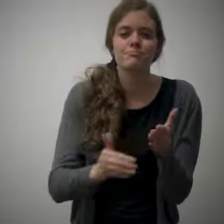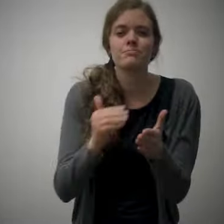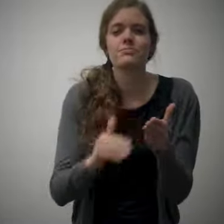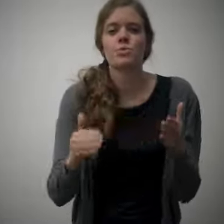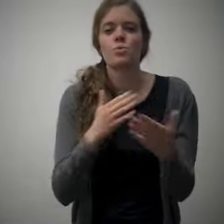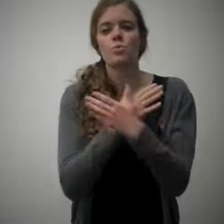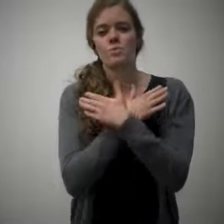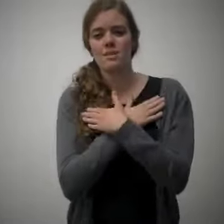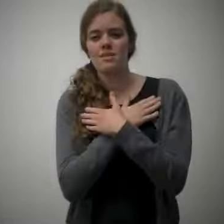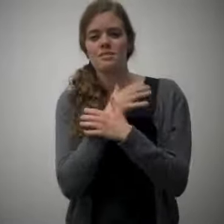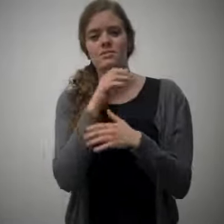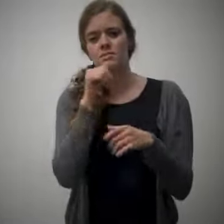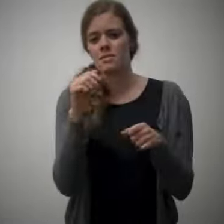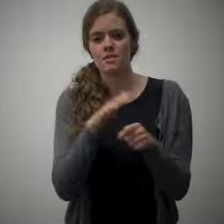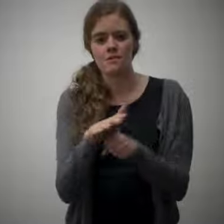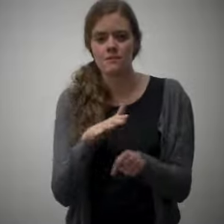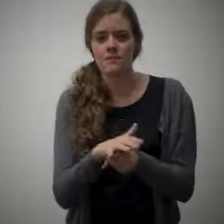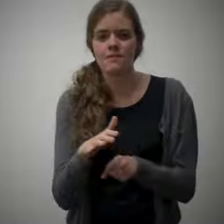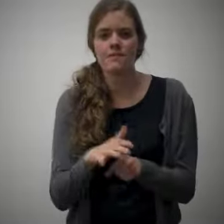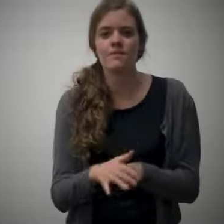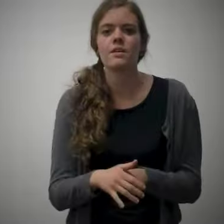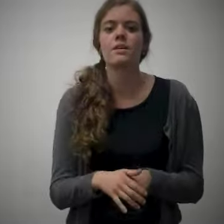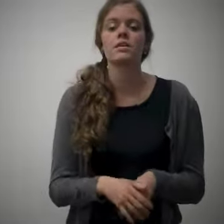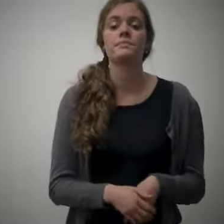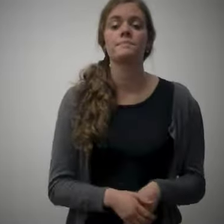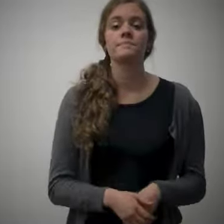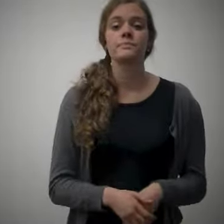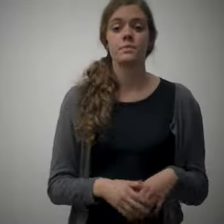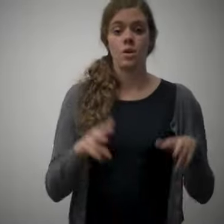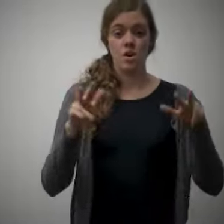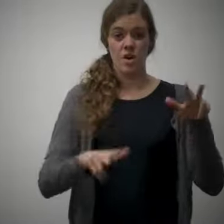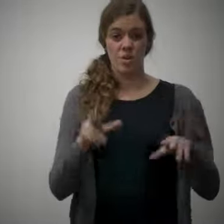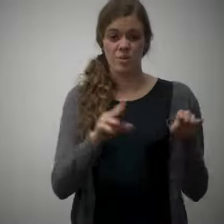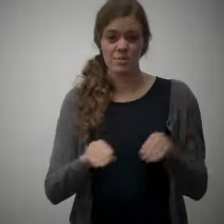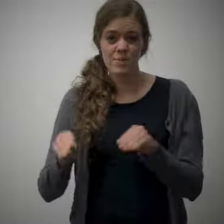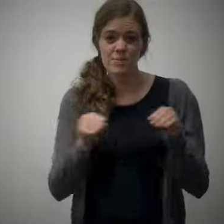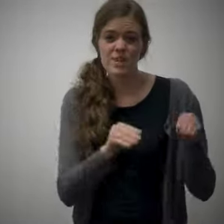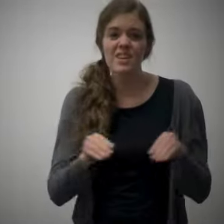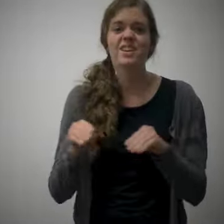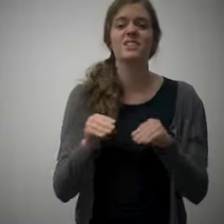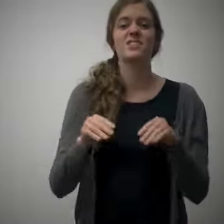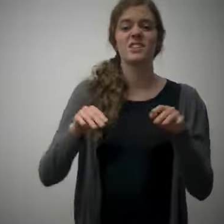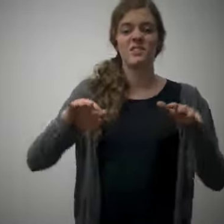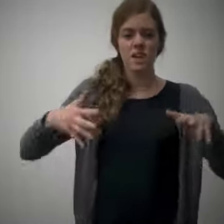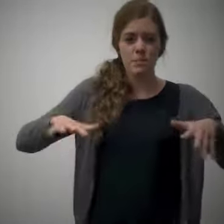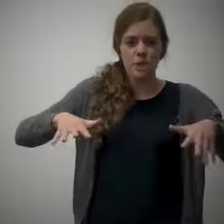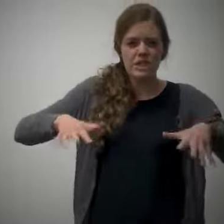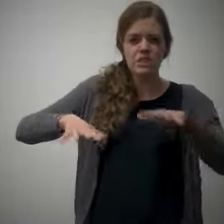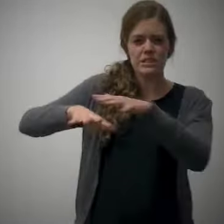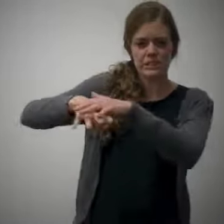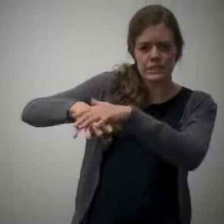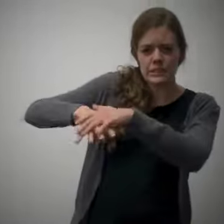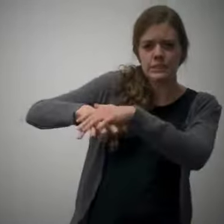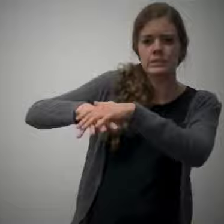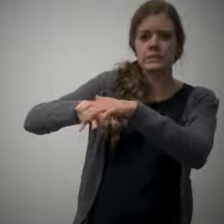periods. Awkward angles during movement, constant and continual vibrations,